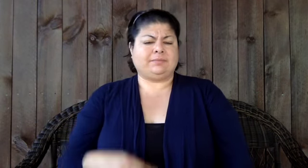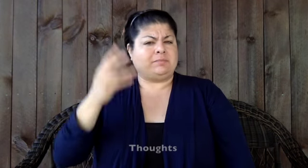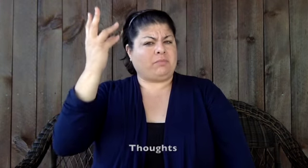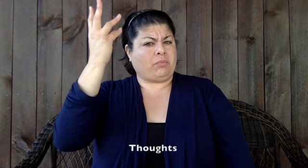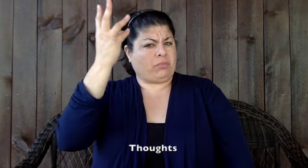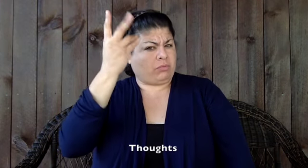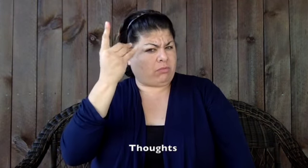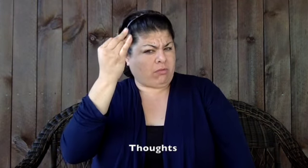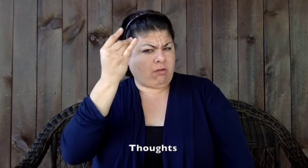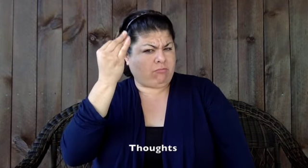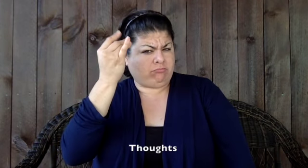Thoughts.